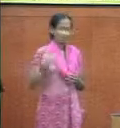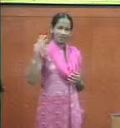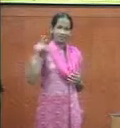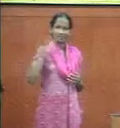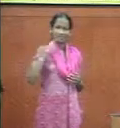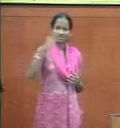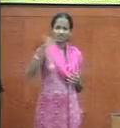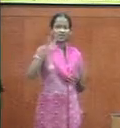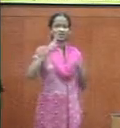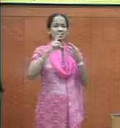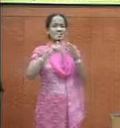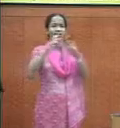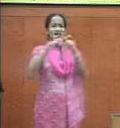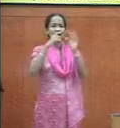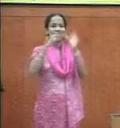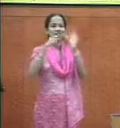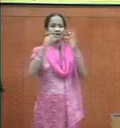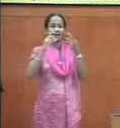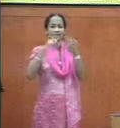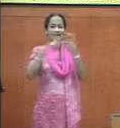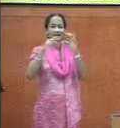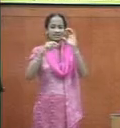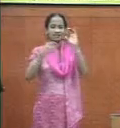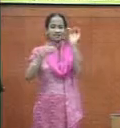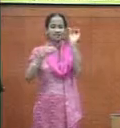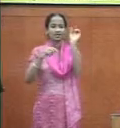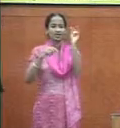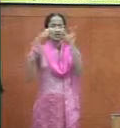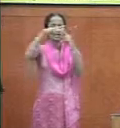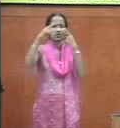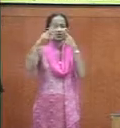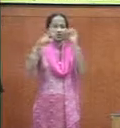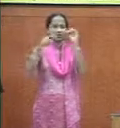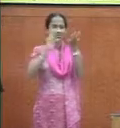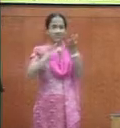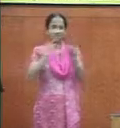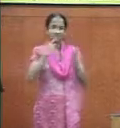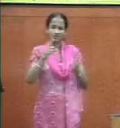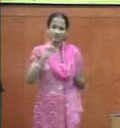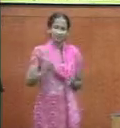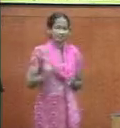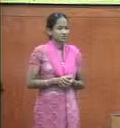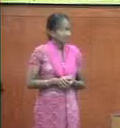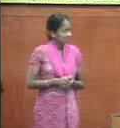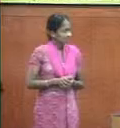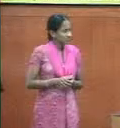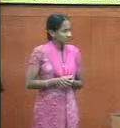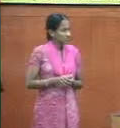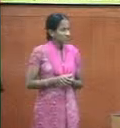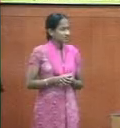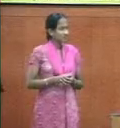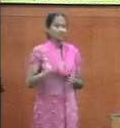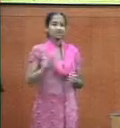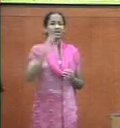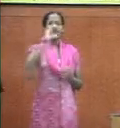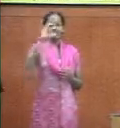to send the execution to the civil court. Now, here also in our act, what it says is that the commissioner has